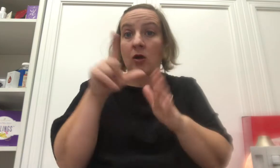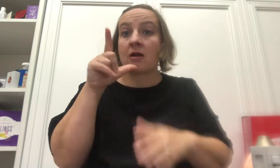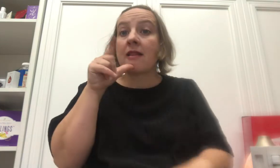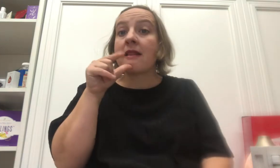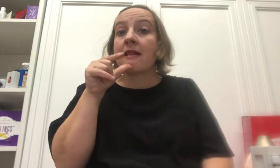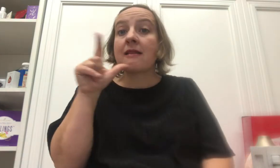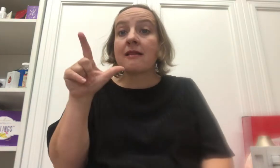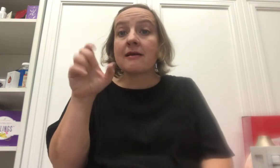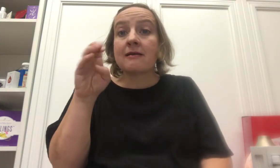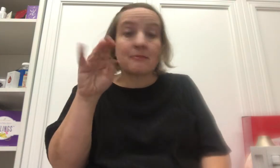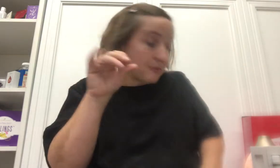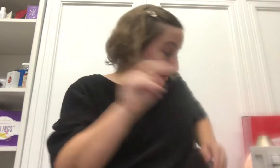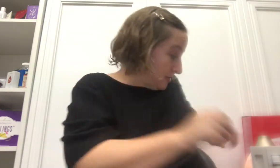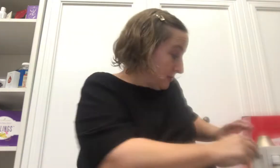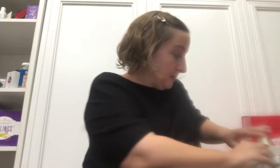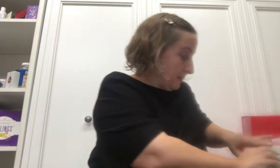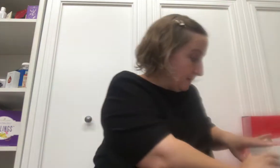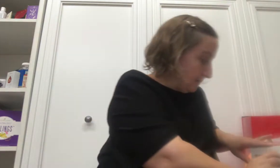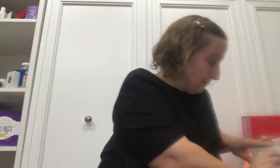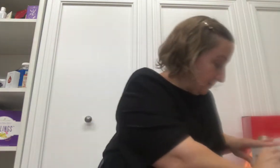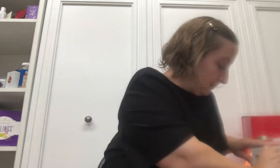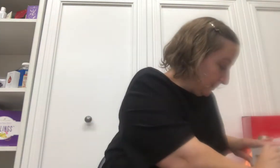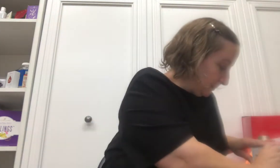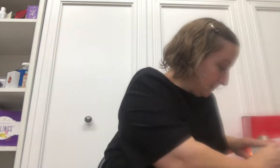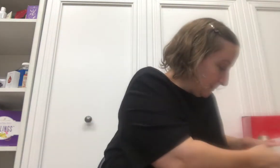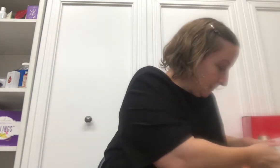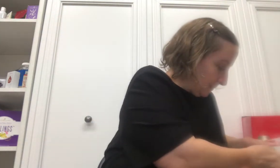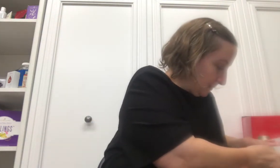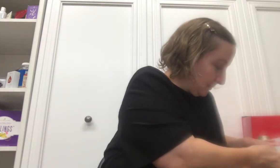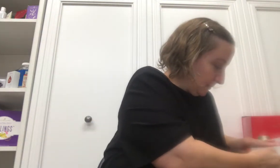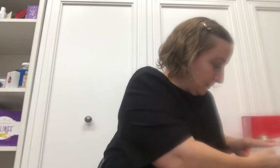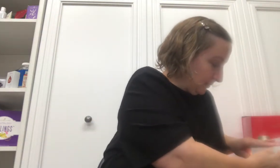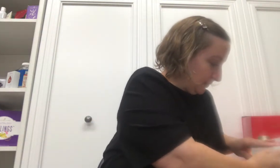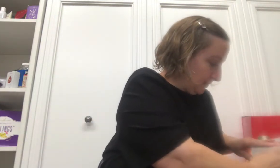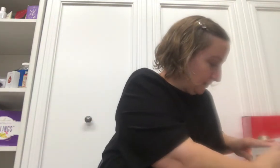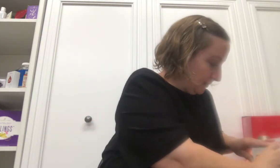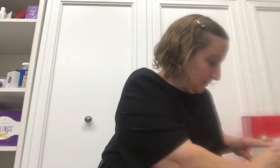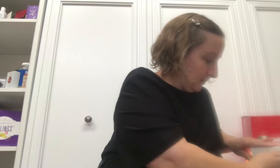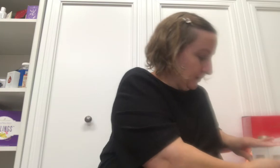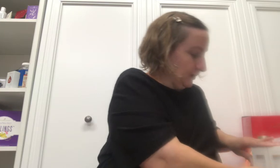The second oil I'll show you here is the lemon vitality.